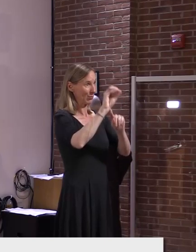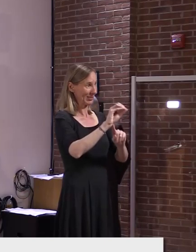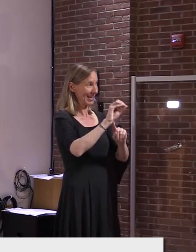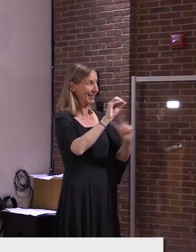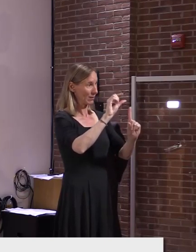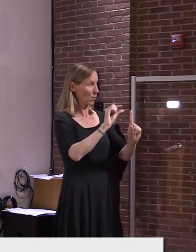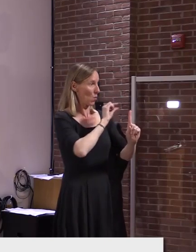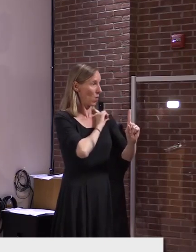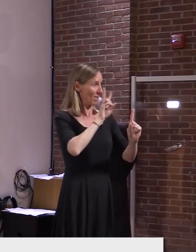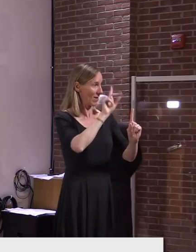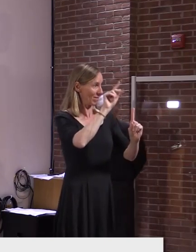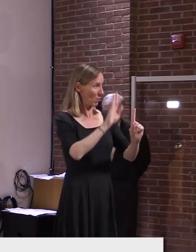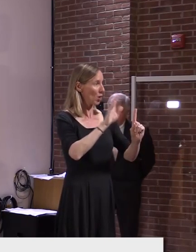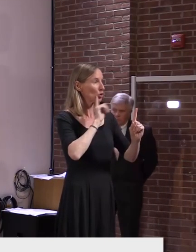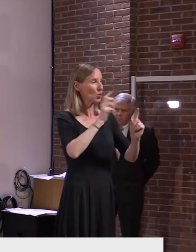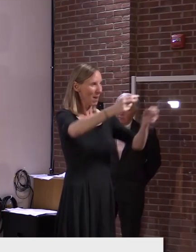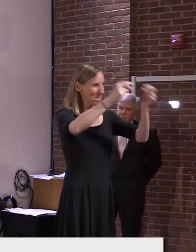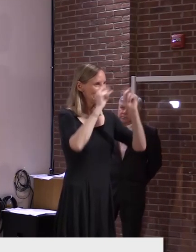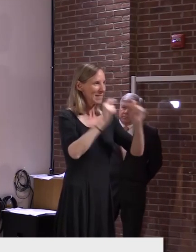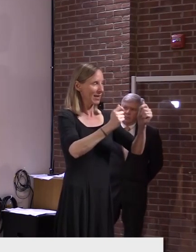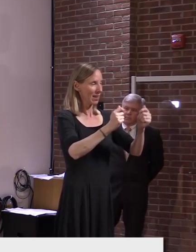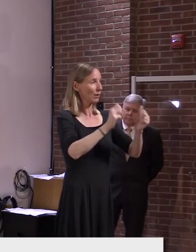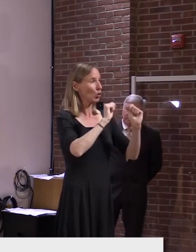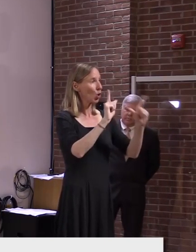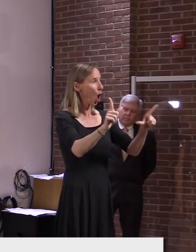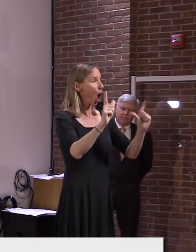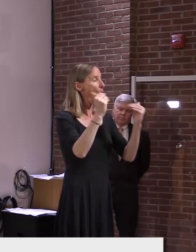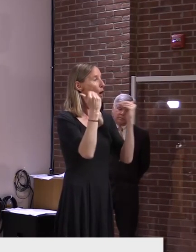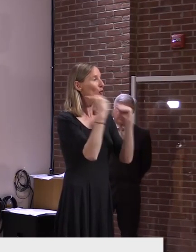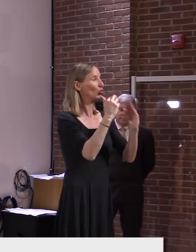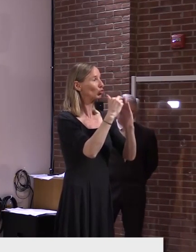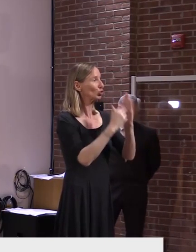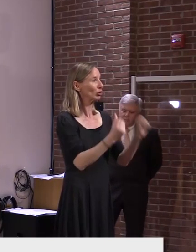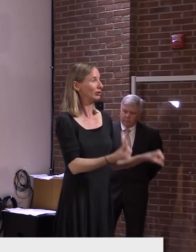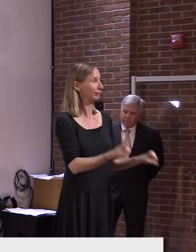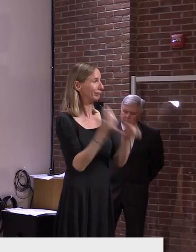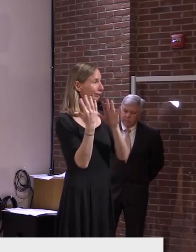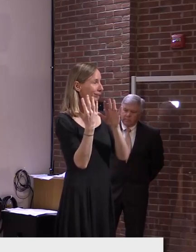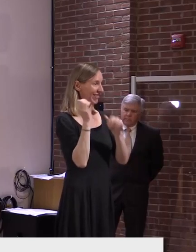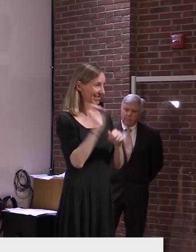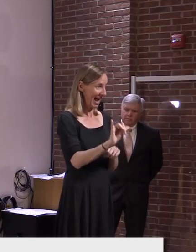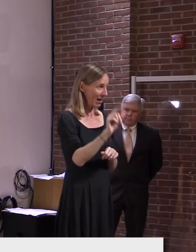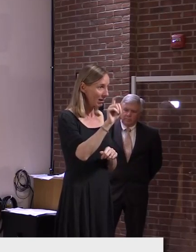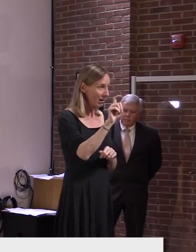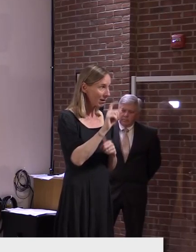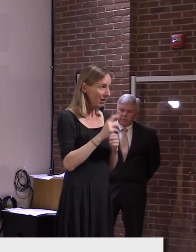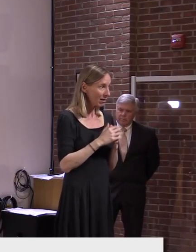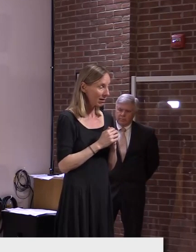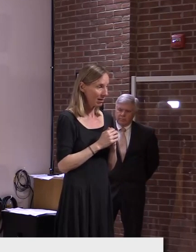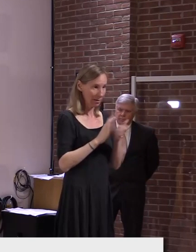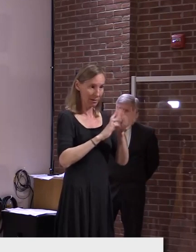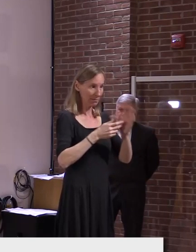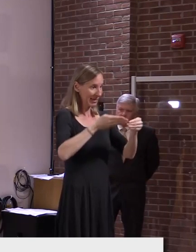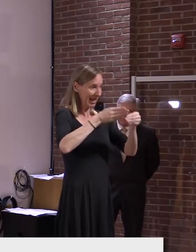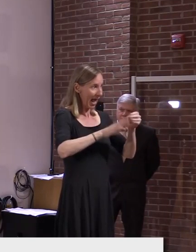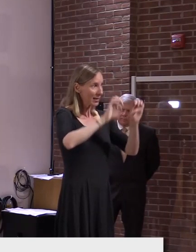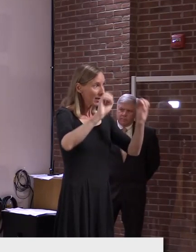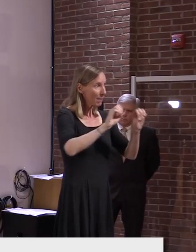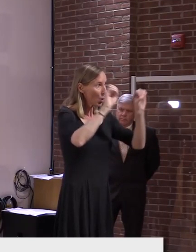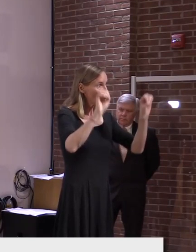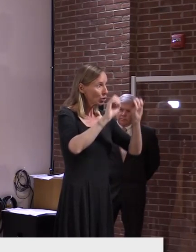qualified Vermonters, you will immediately lift the restrictions. Do you mean that you will end the